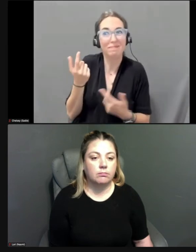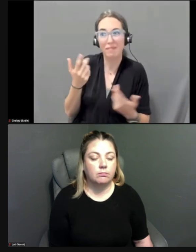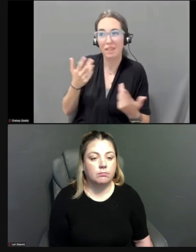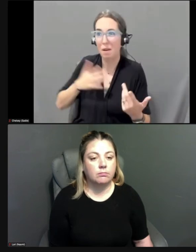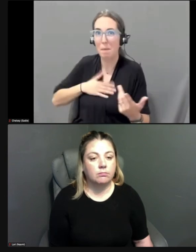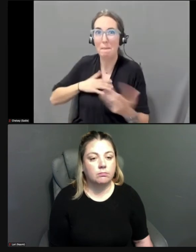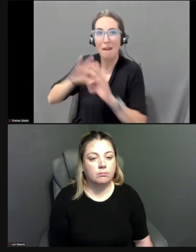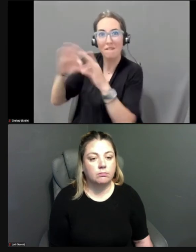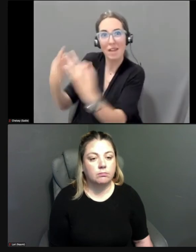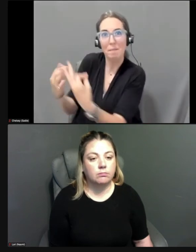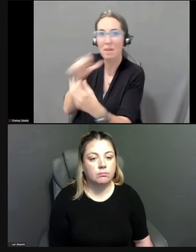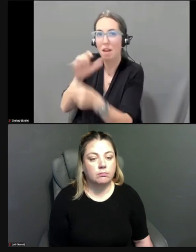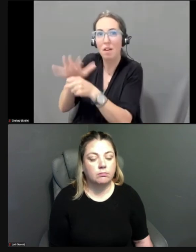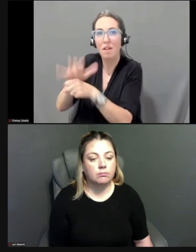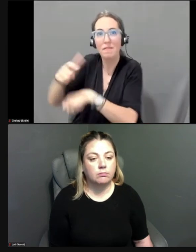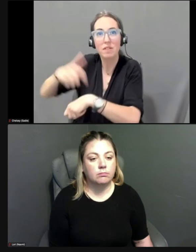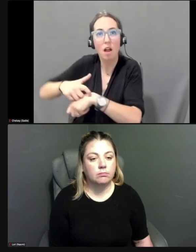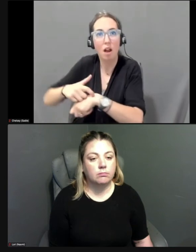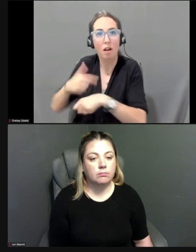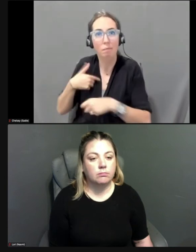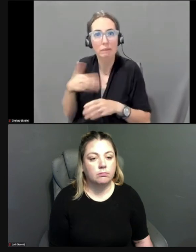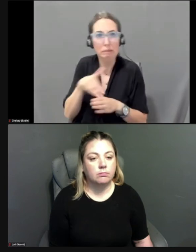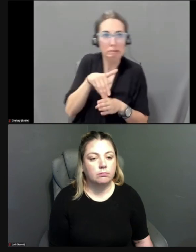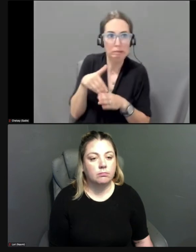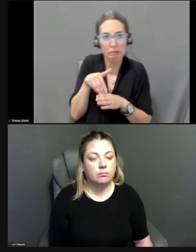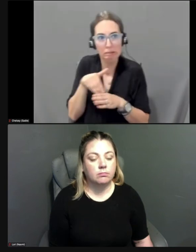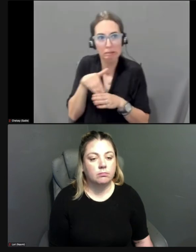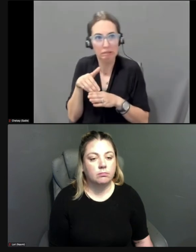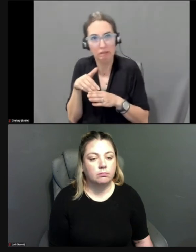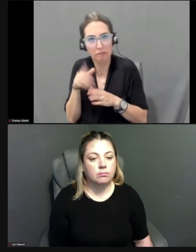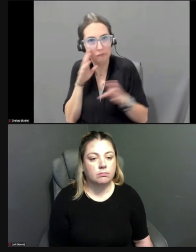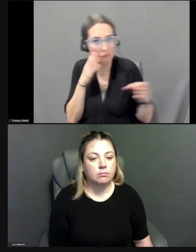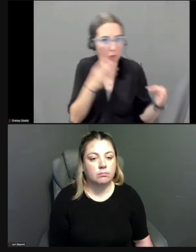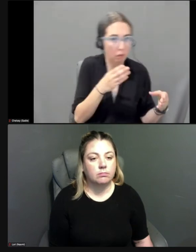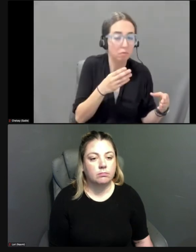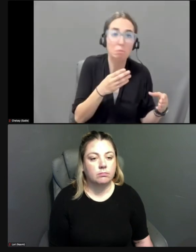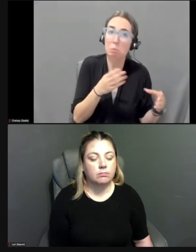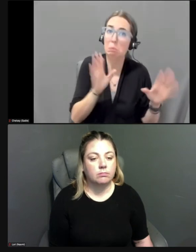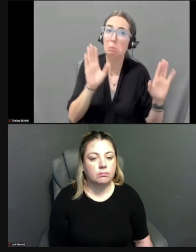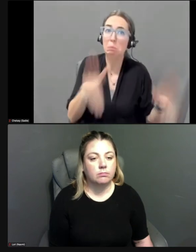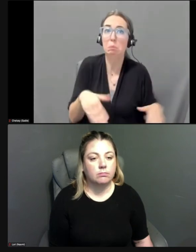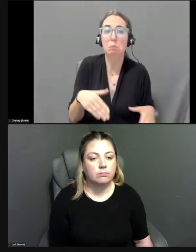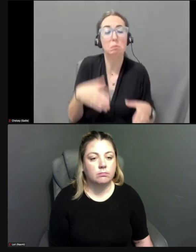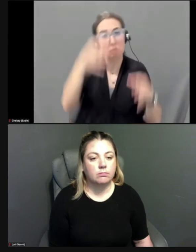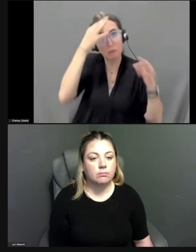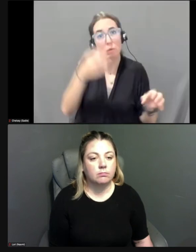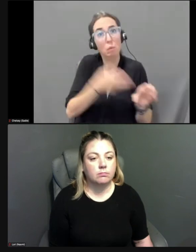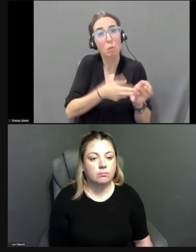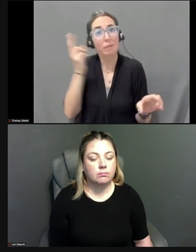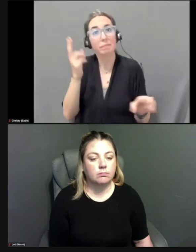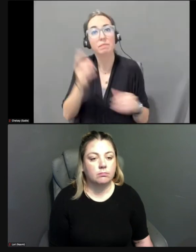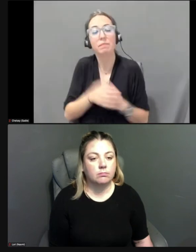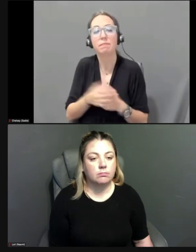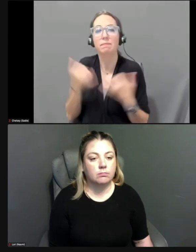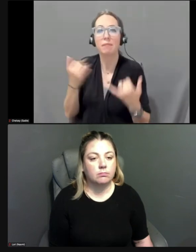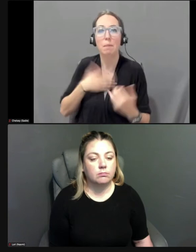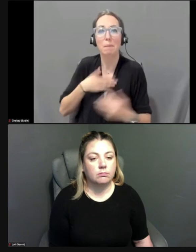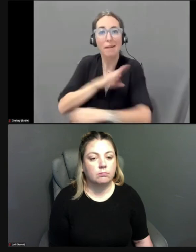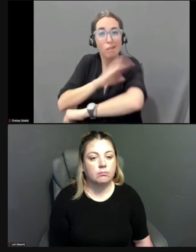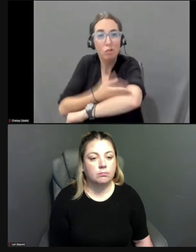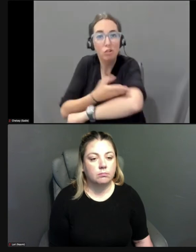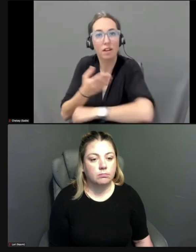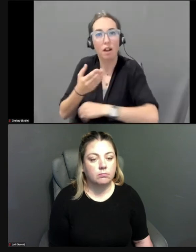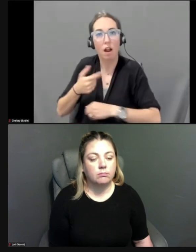like with how I spend my time, who I spend my time with, what I give energy to, what I don't give